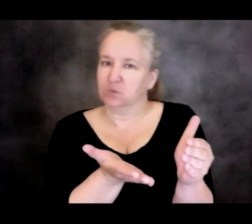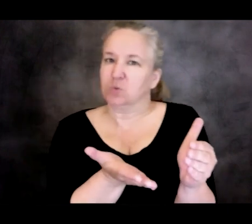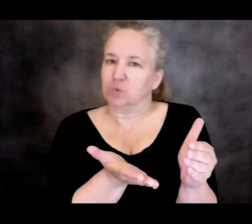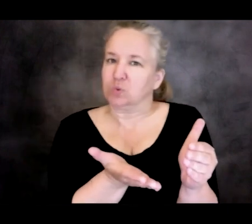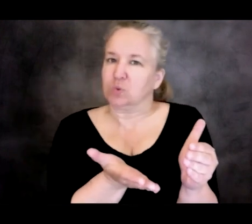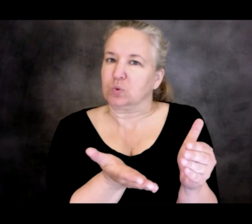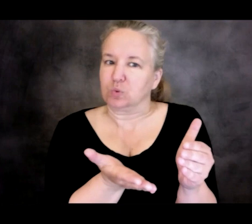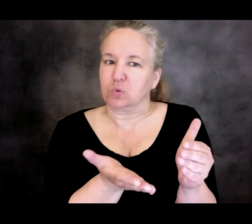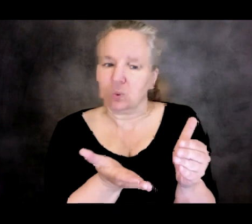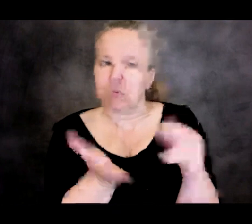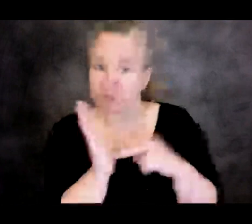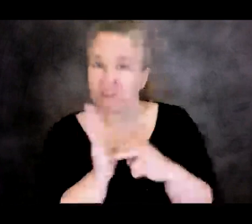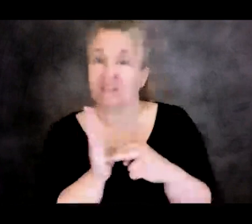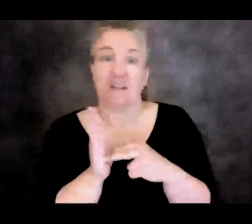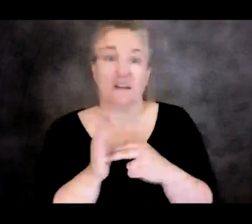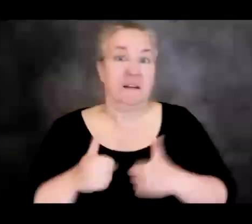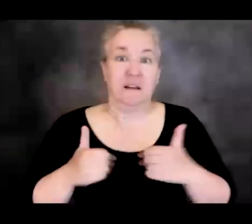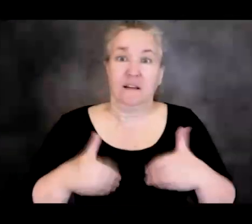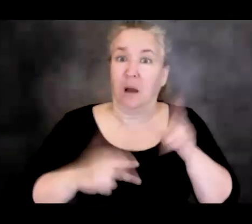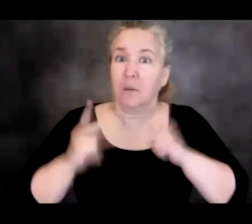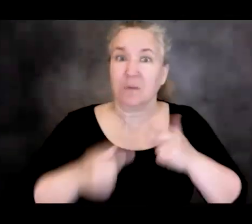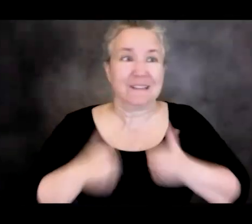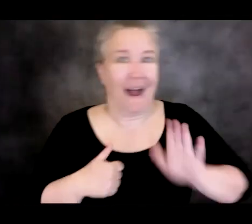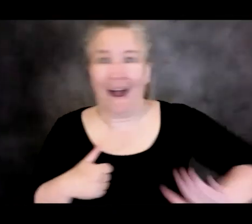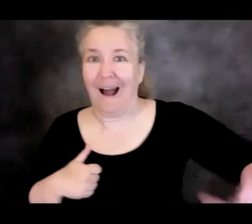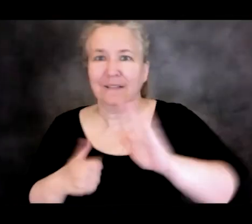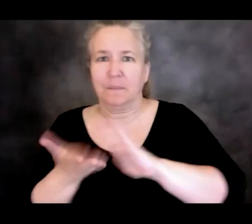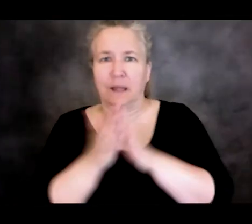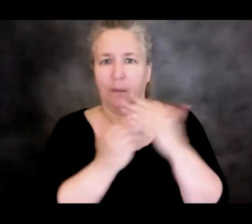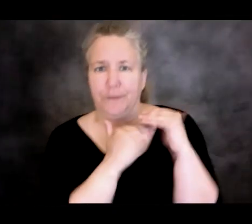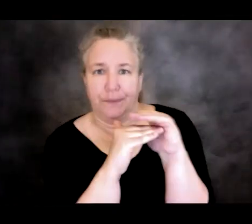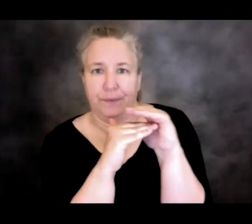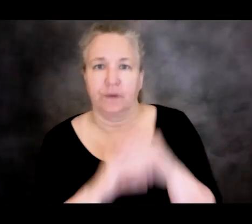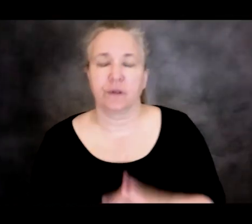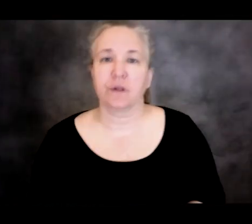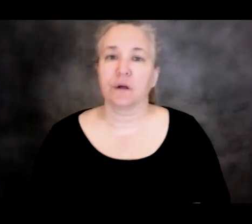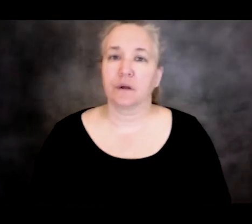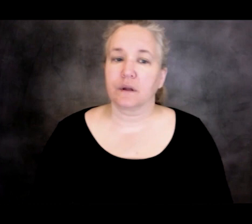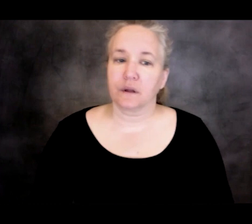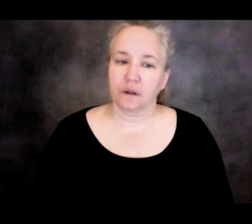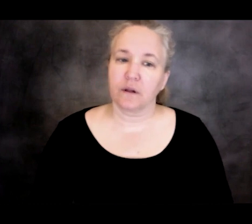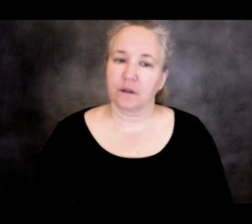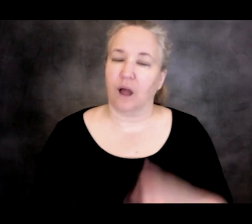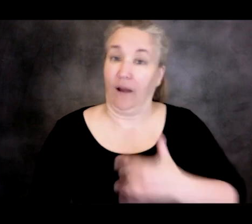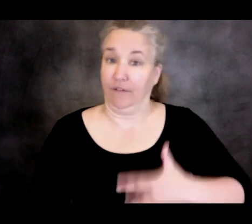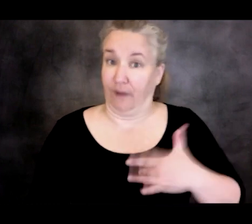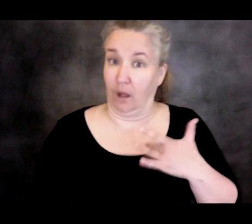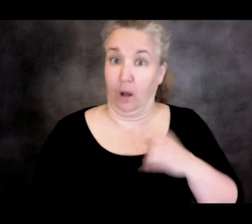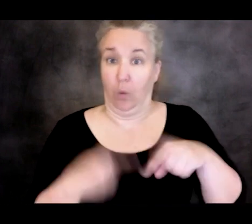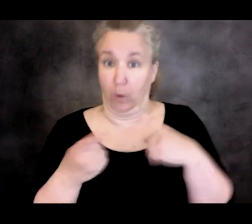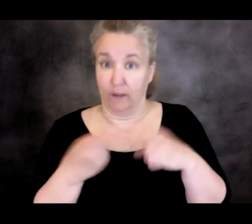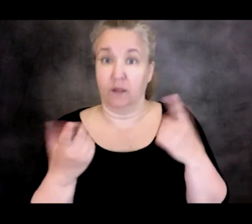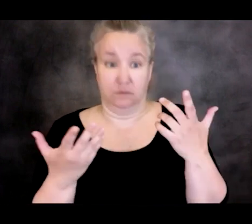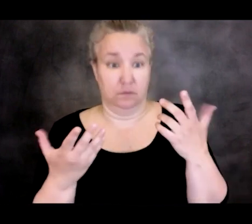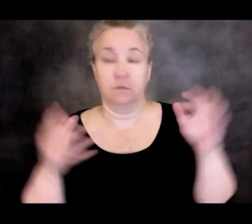really narrowly circumscribe the lives of young people. And so I felt it was really important